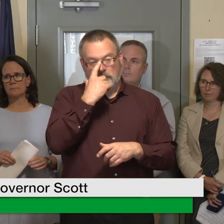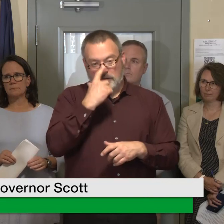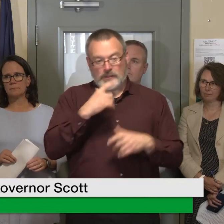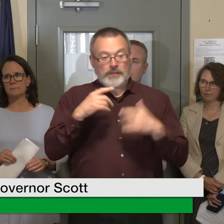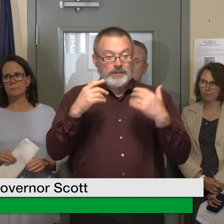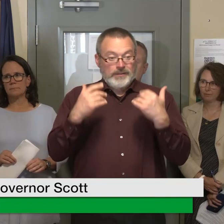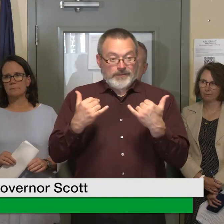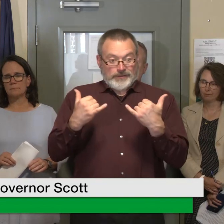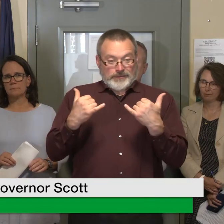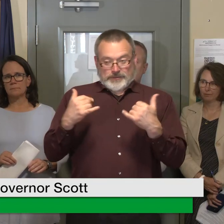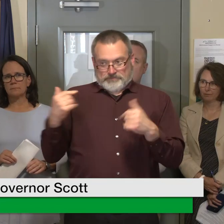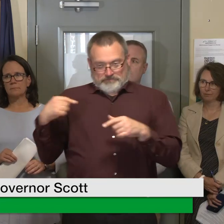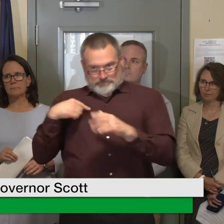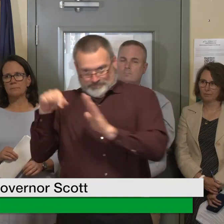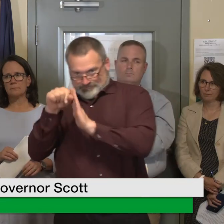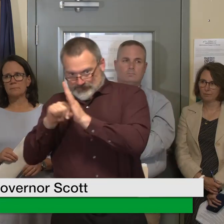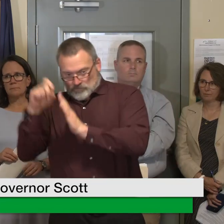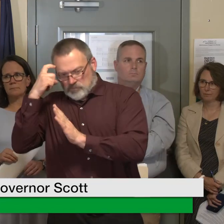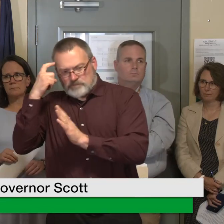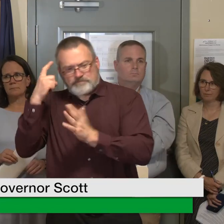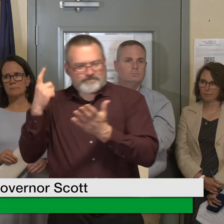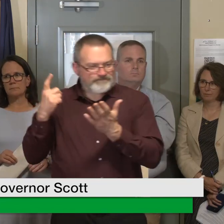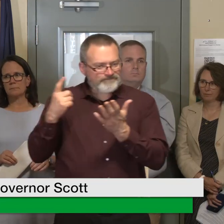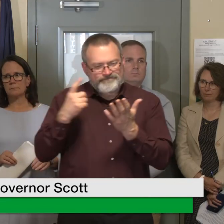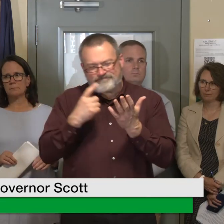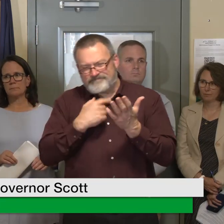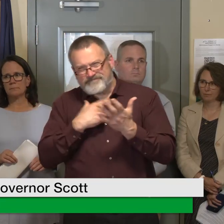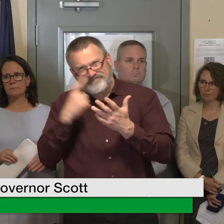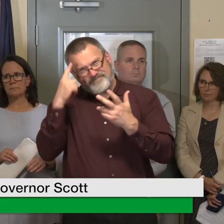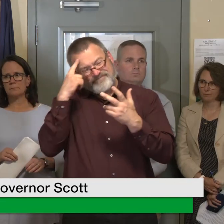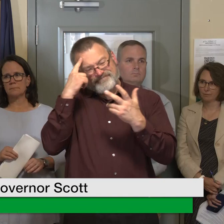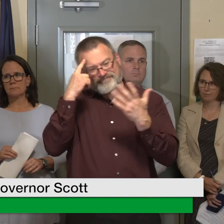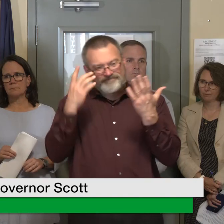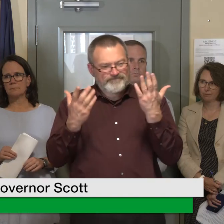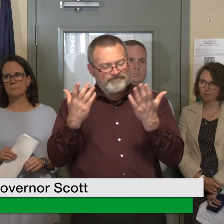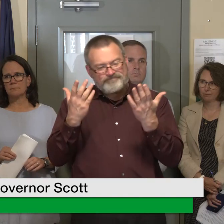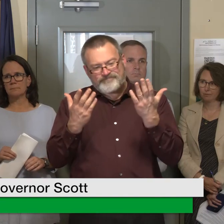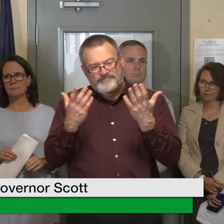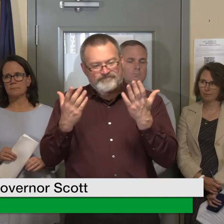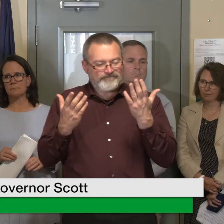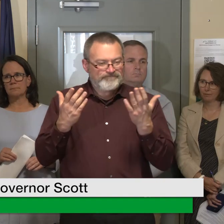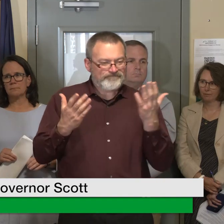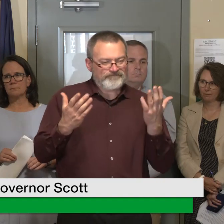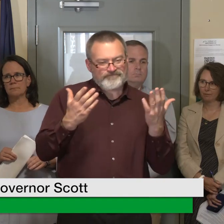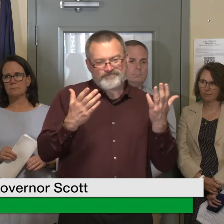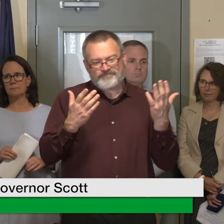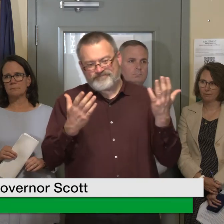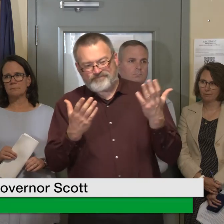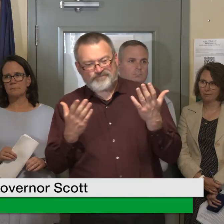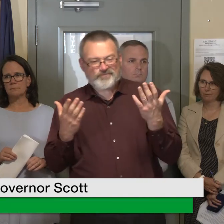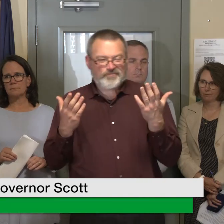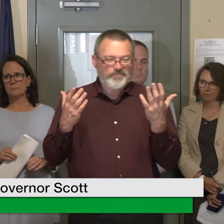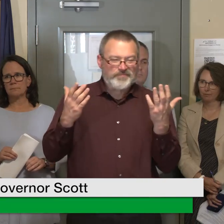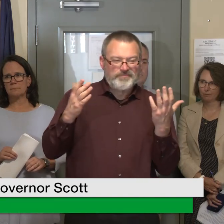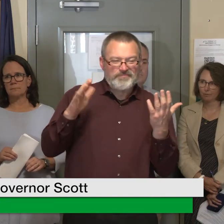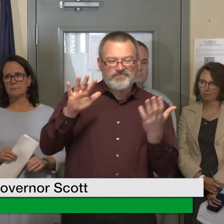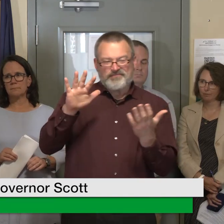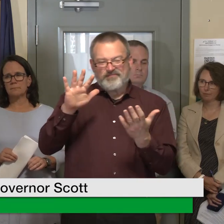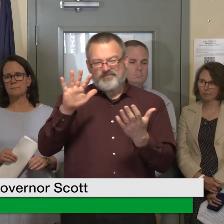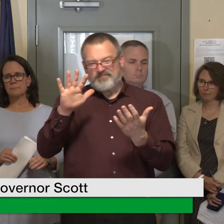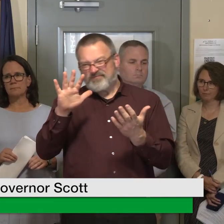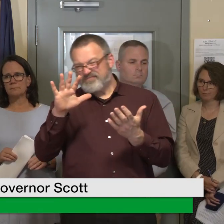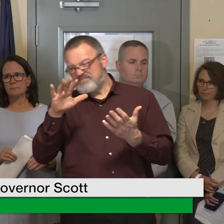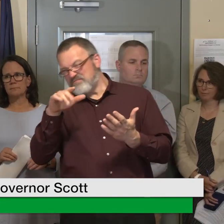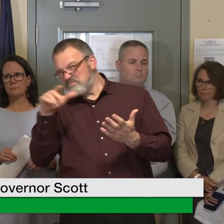forward. I think they received over. Seemed like we gave them $5 or $6 million because